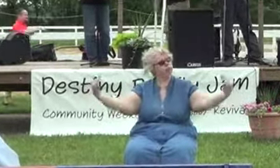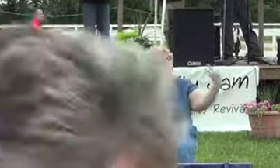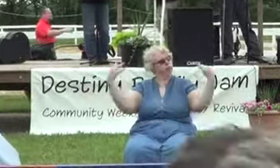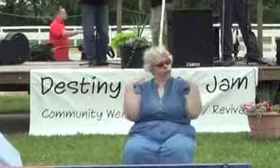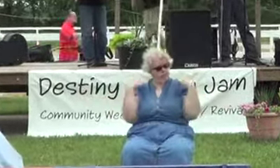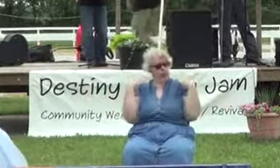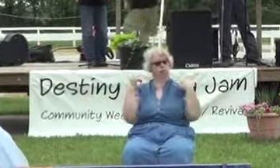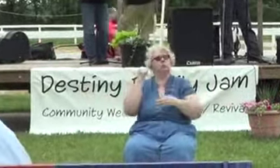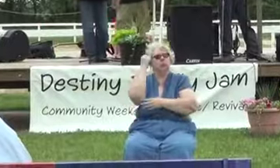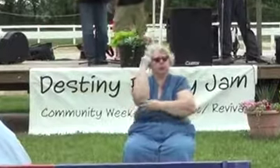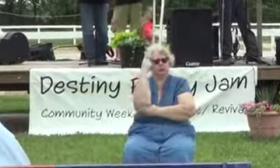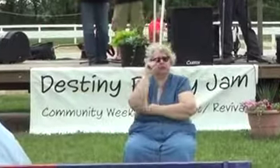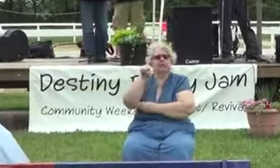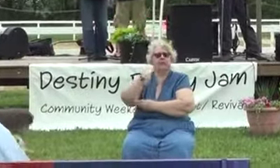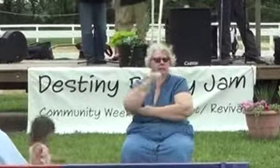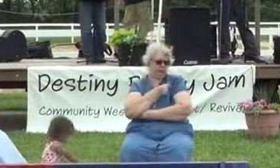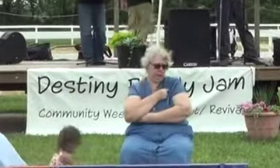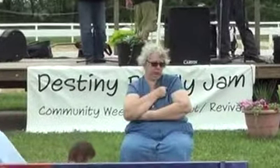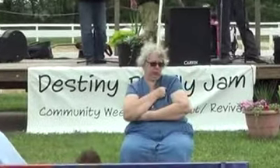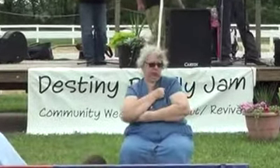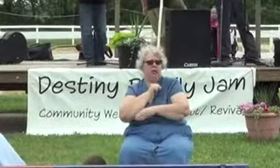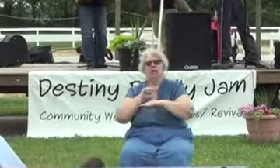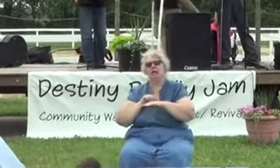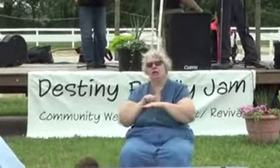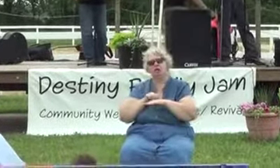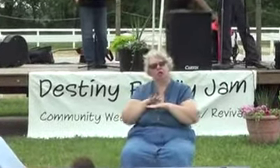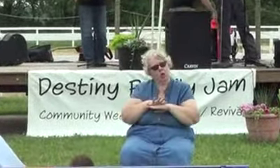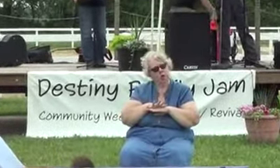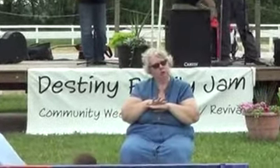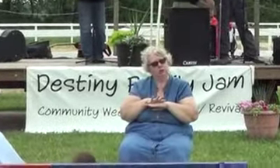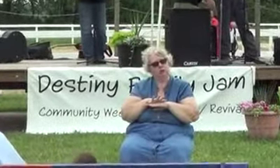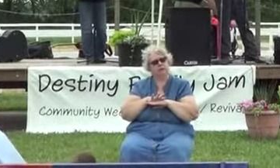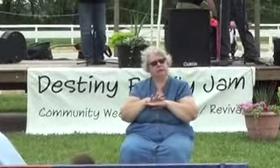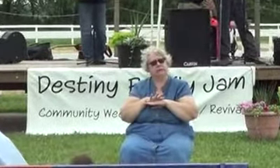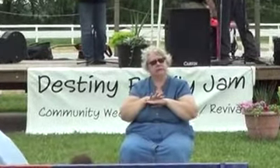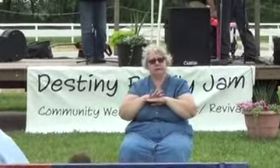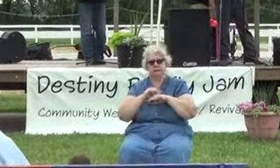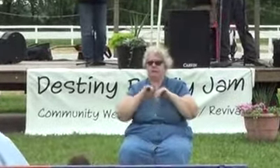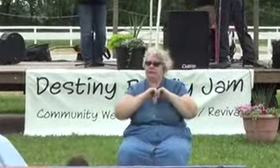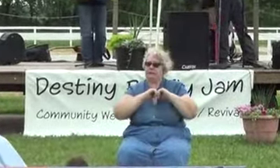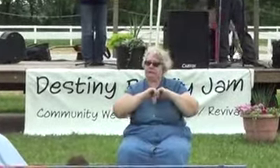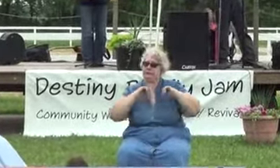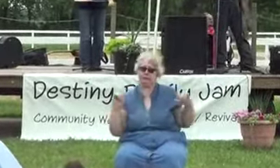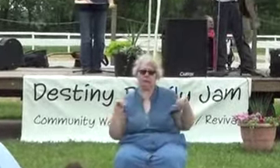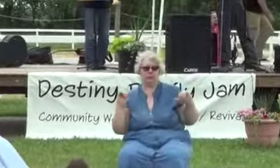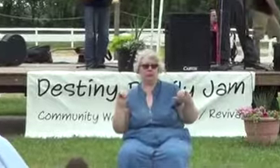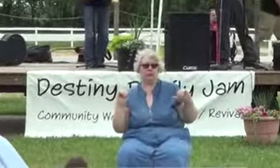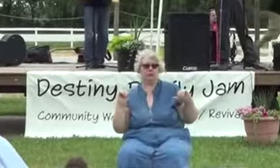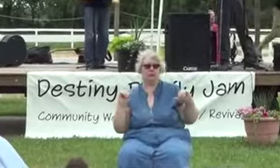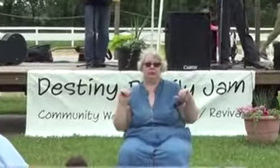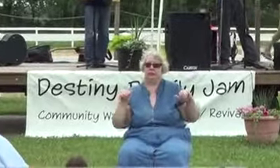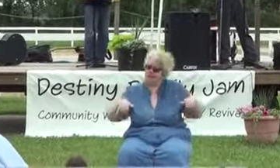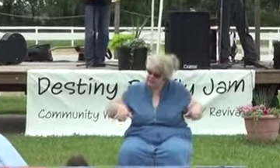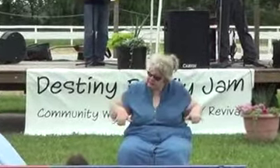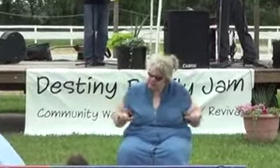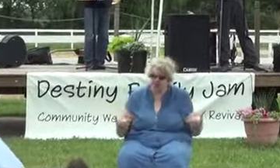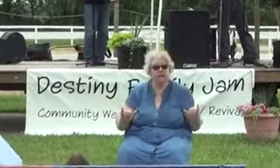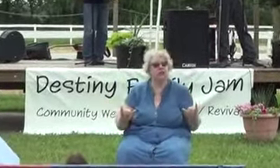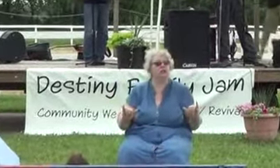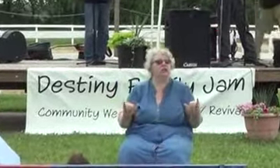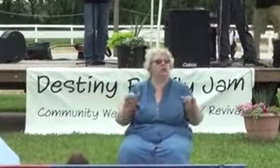gospel. And it caused a rift. And man, I'm telling you, it caused a rift in churches yet today, the speaking